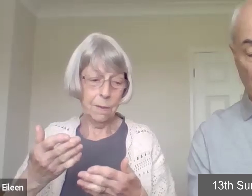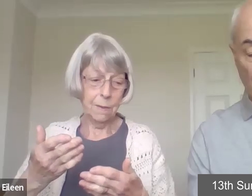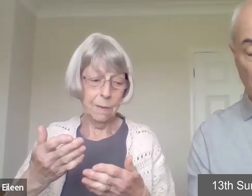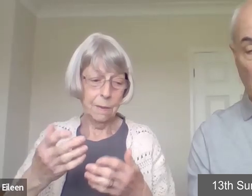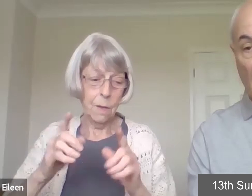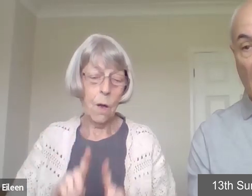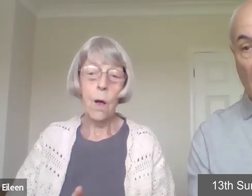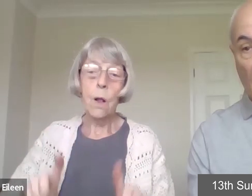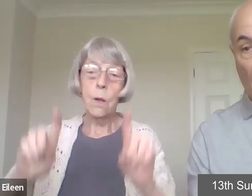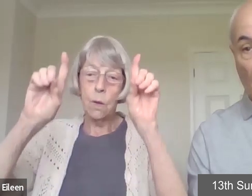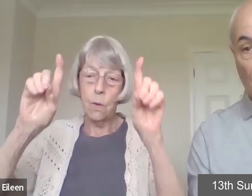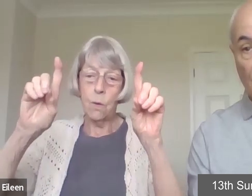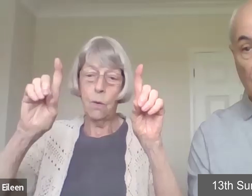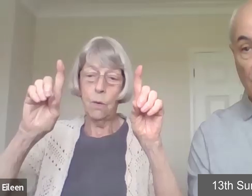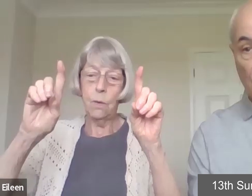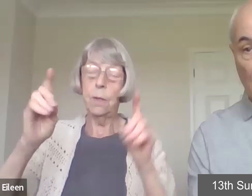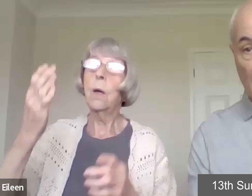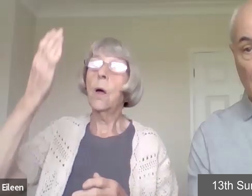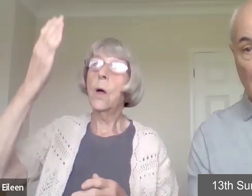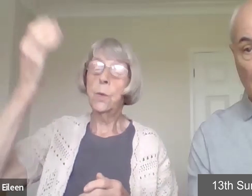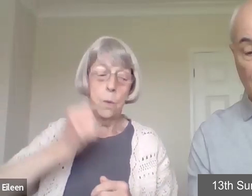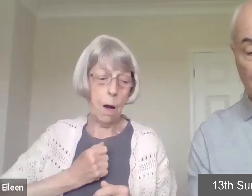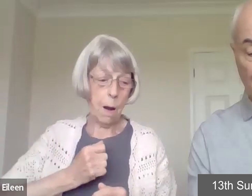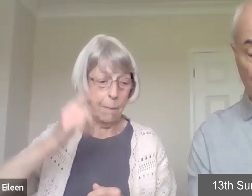Response, Lord, you are my God.